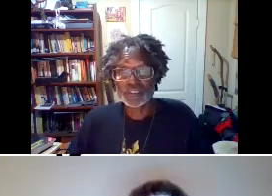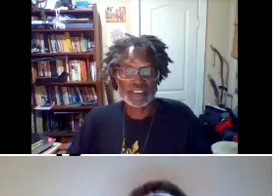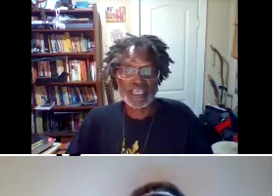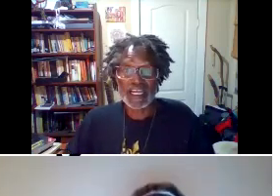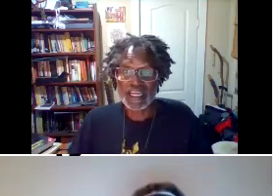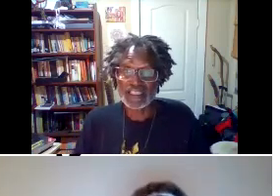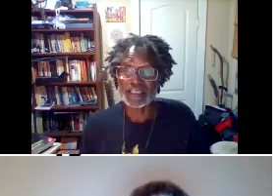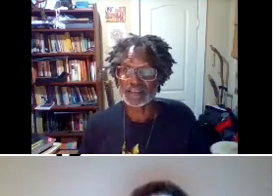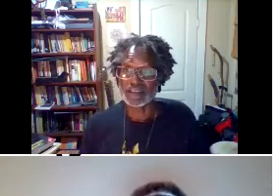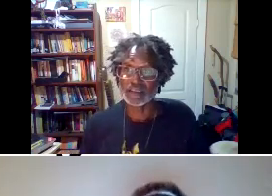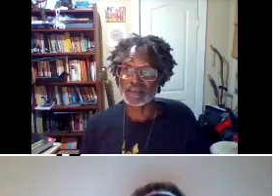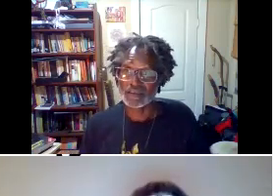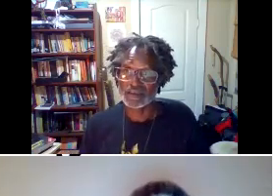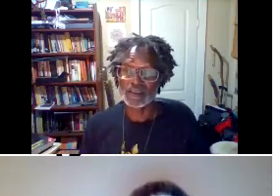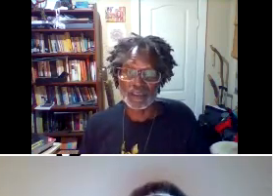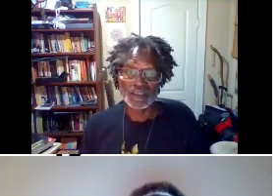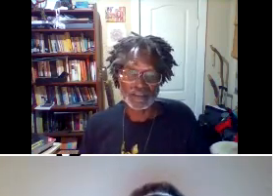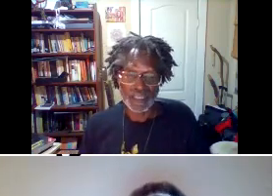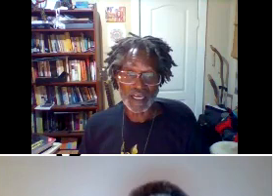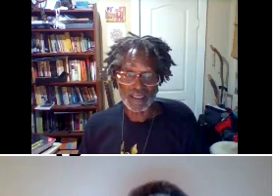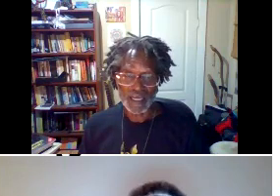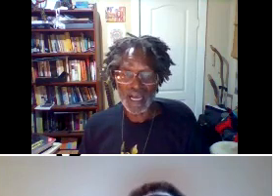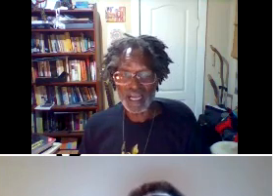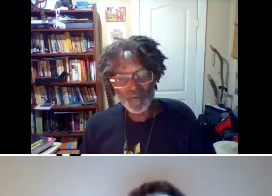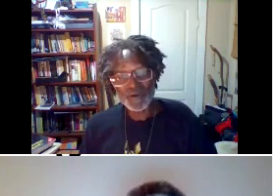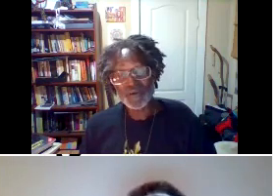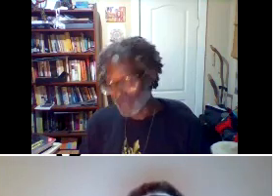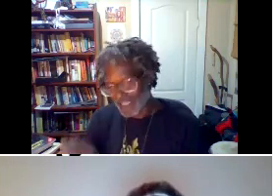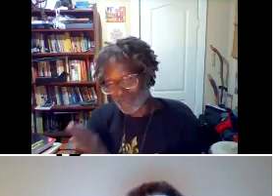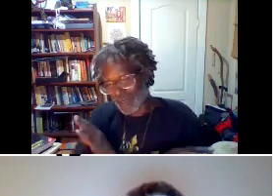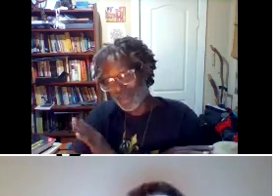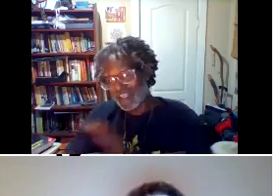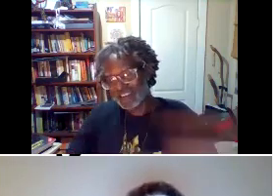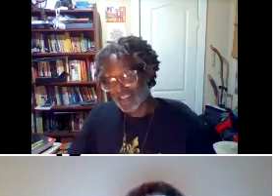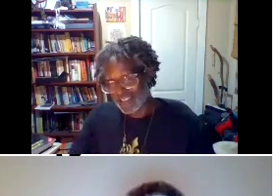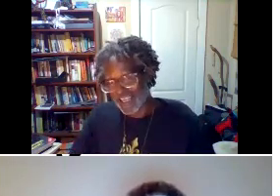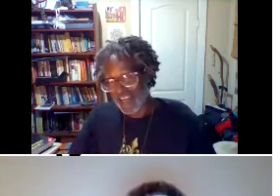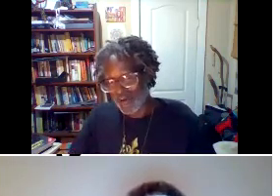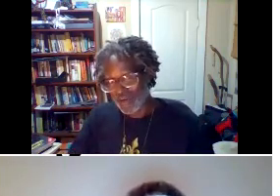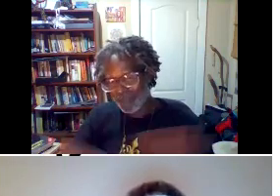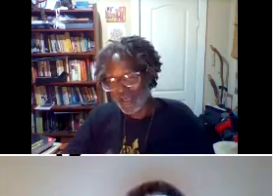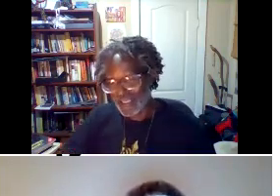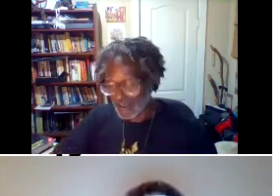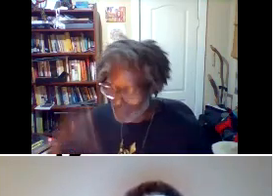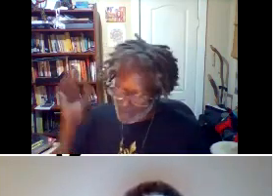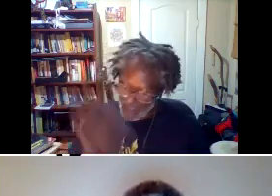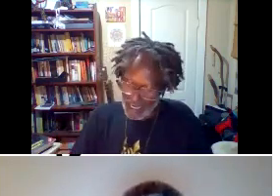of the society that's out Yeah. there. So yeah, I will when it finishes downloading and painting up, I'll